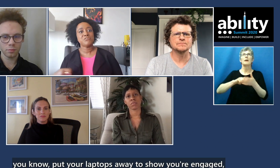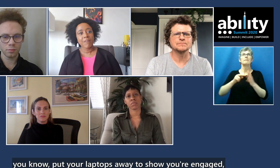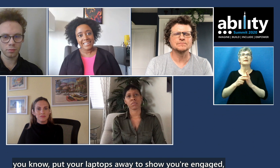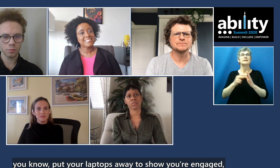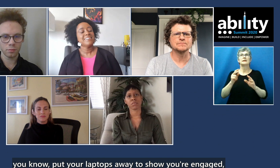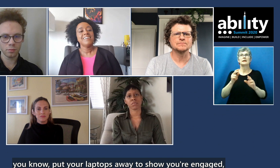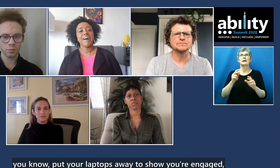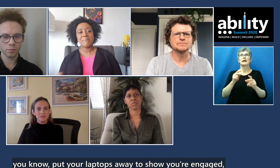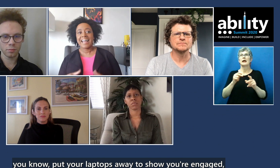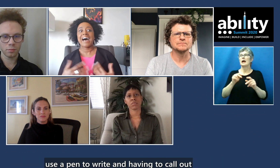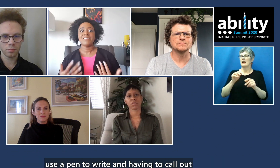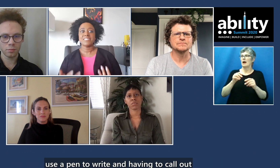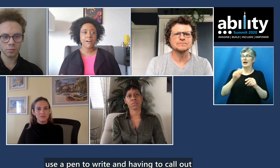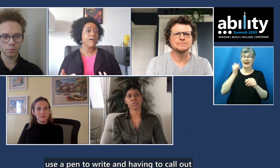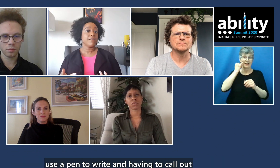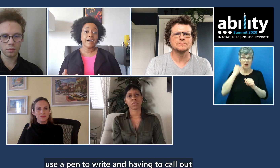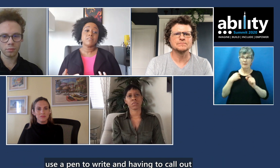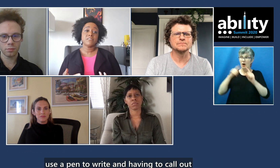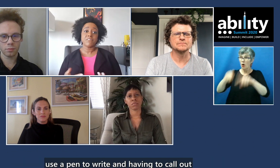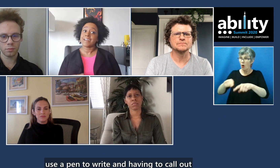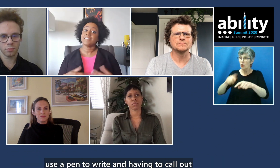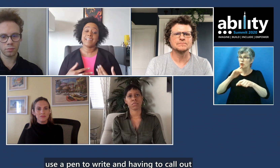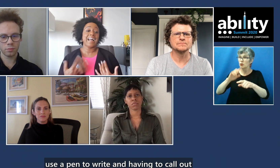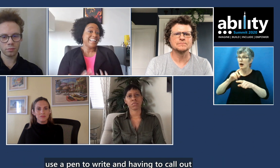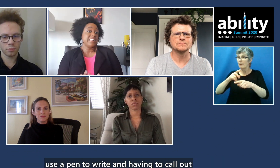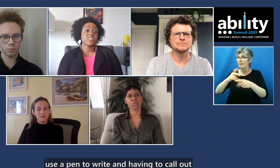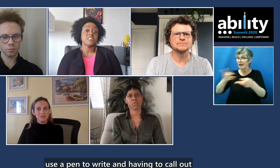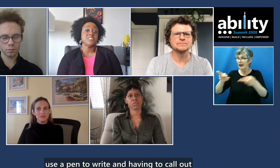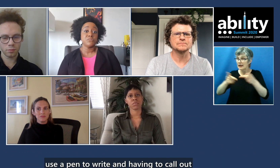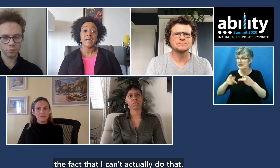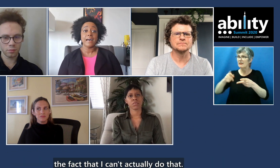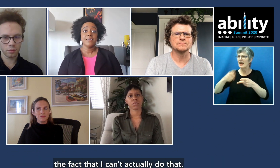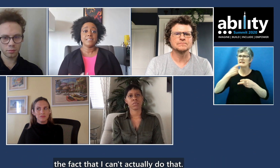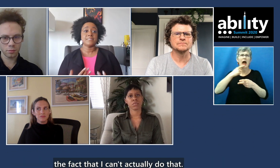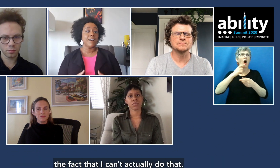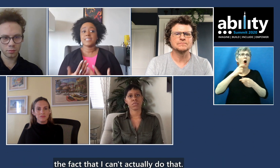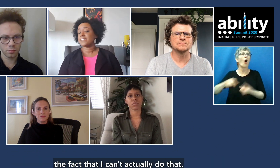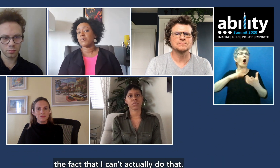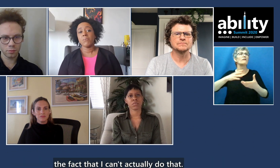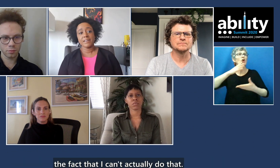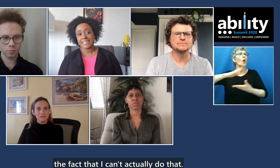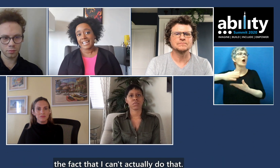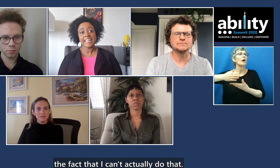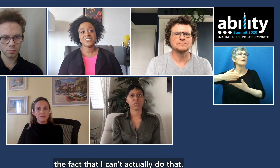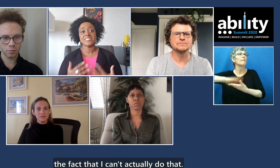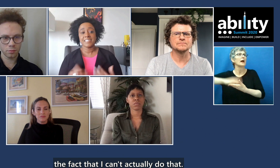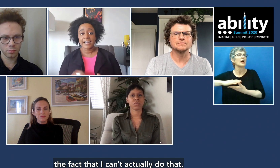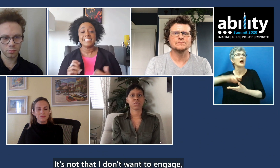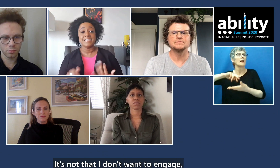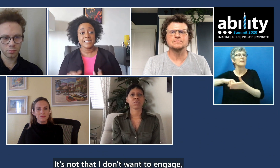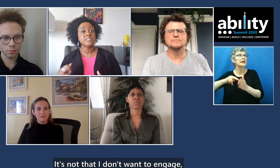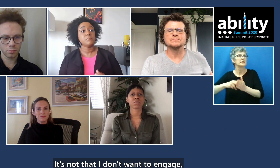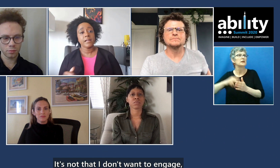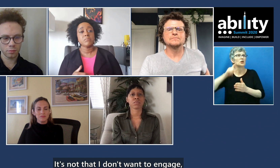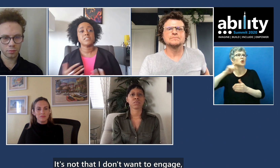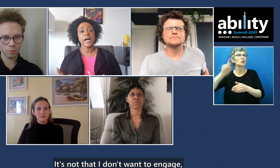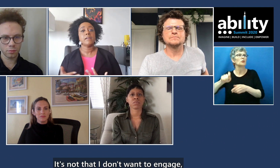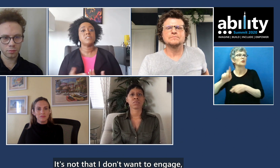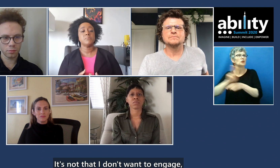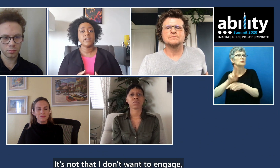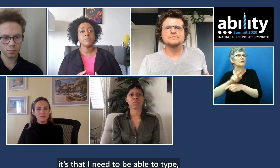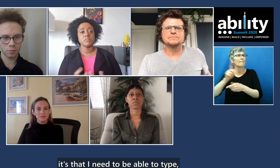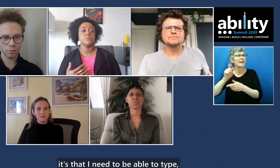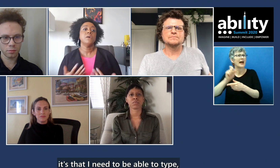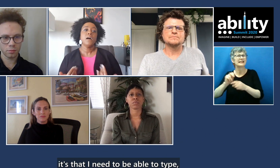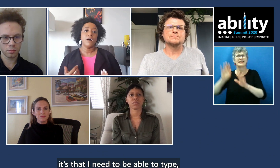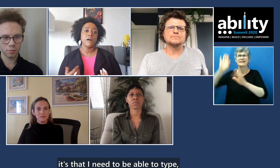use a pen to write, and having to call out the fact that I can't actually do that. It's not that I don't want to engage, it's that I need to be able to